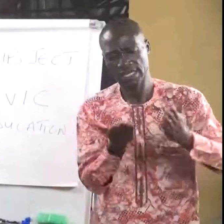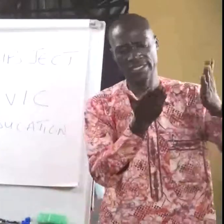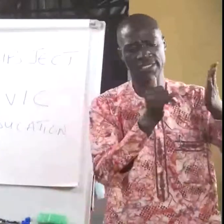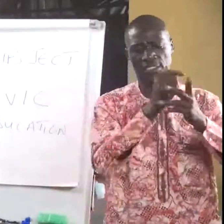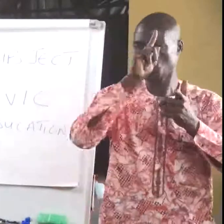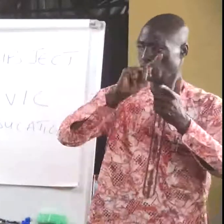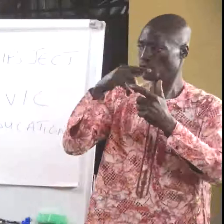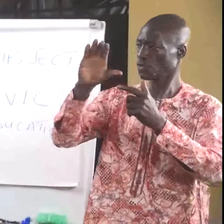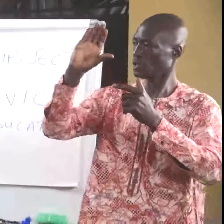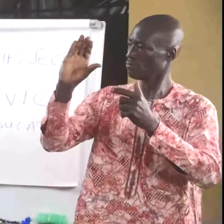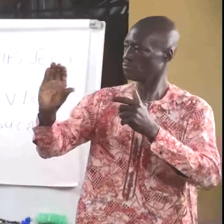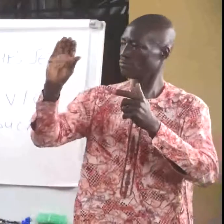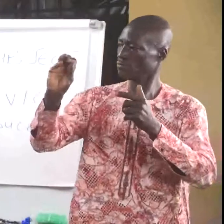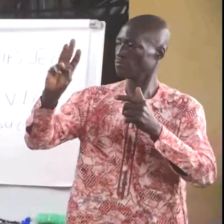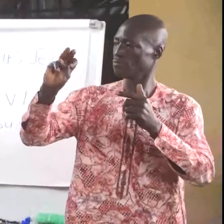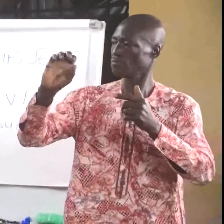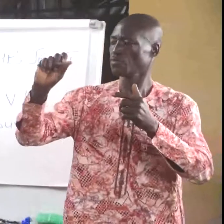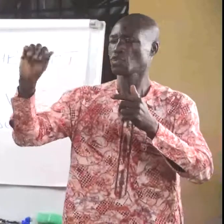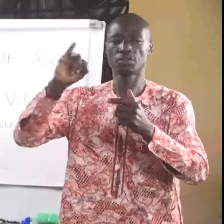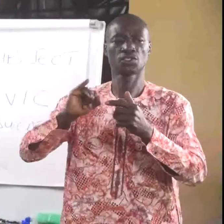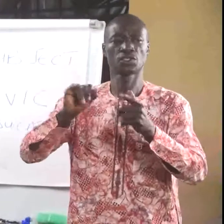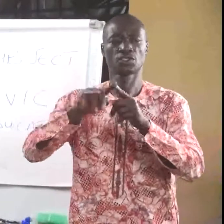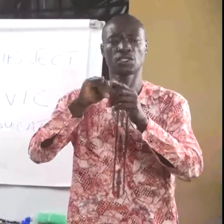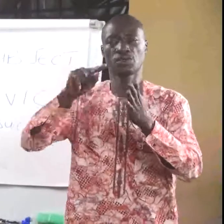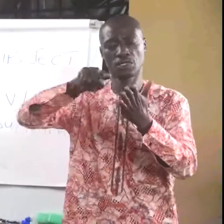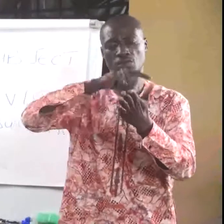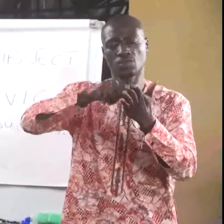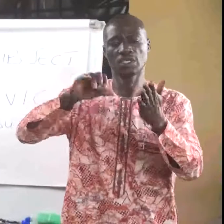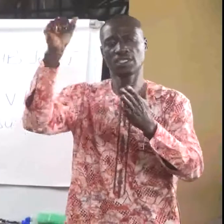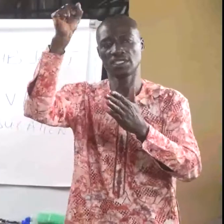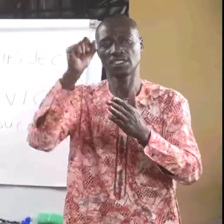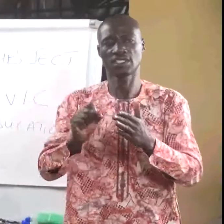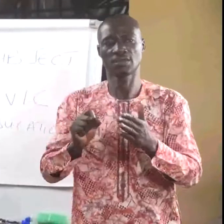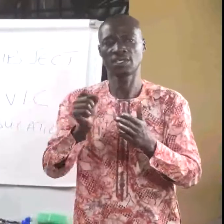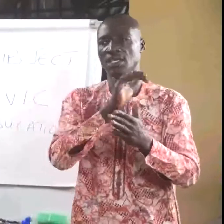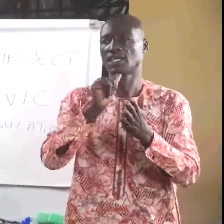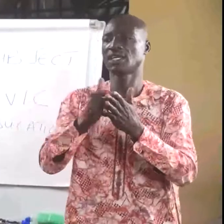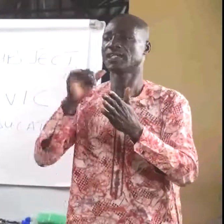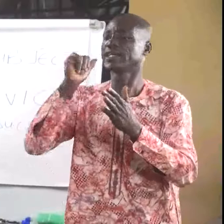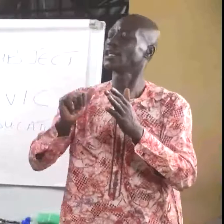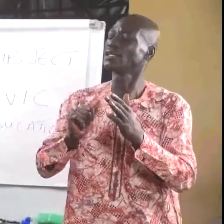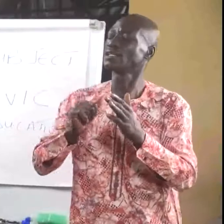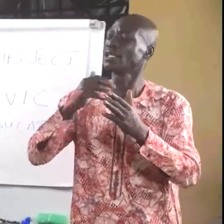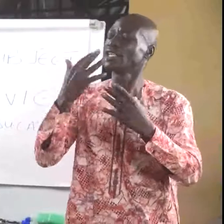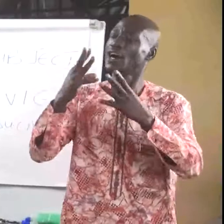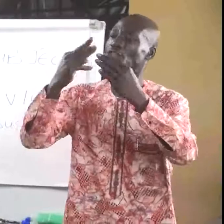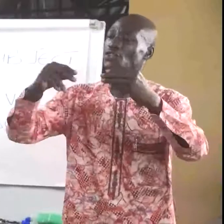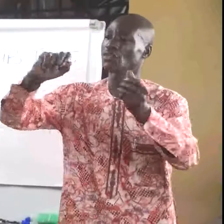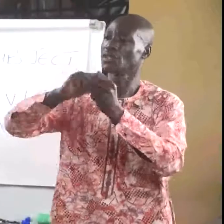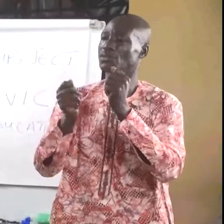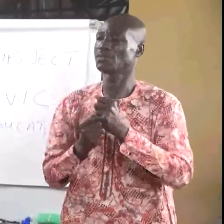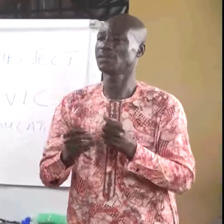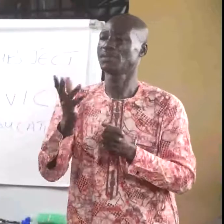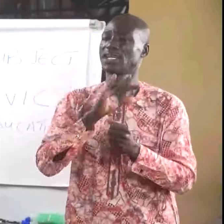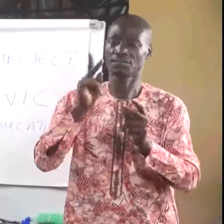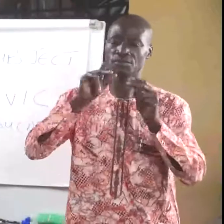able to correct the system, because they will address the issue punish those they